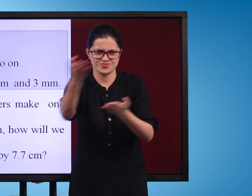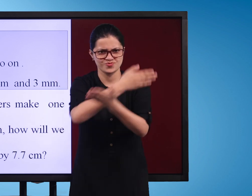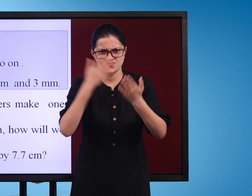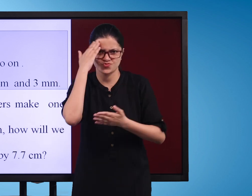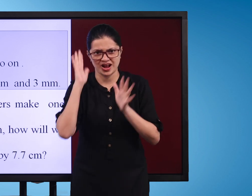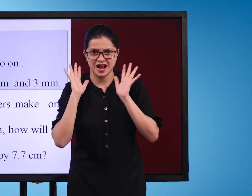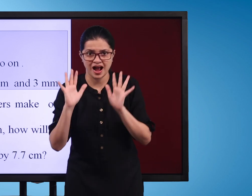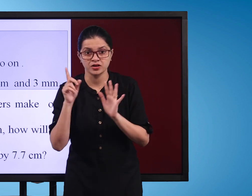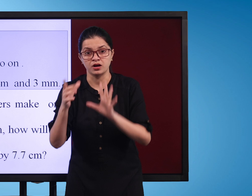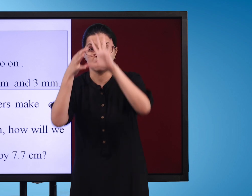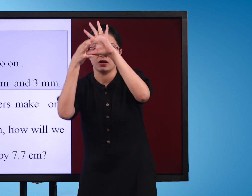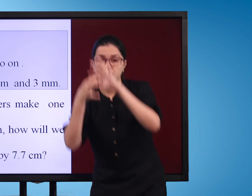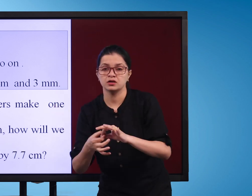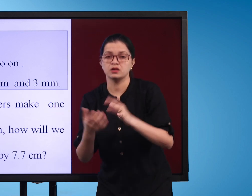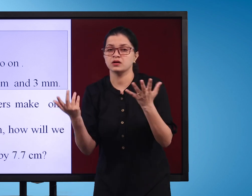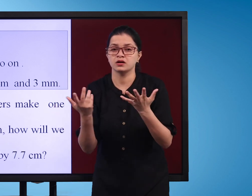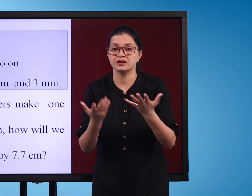how will we write 2 centimeters?